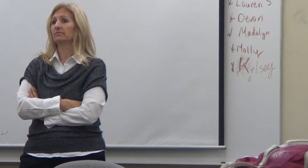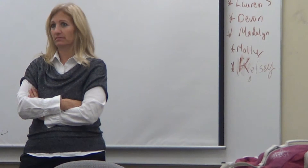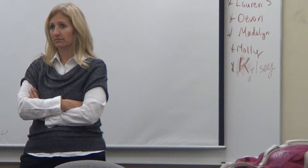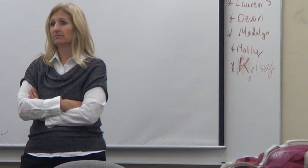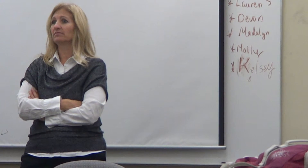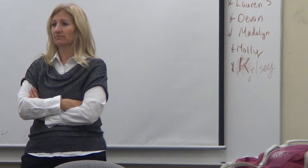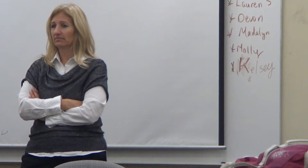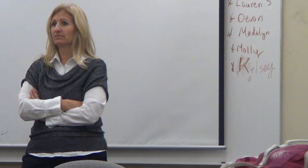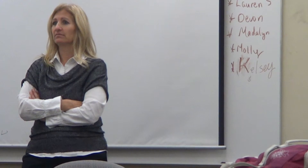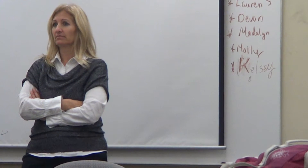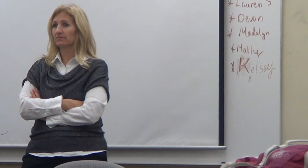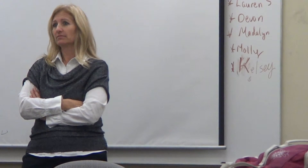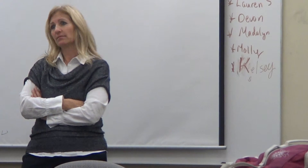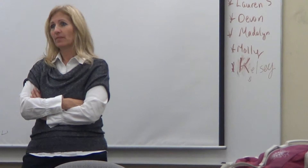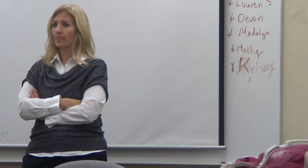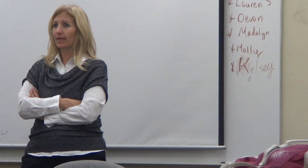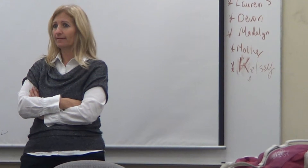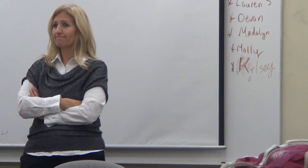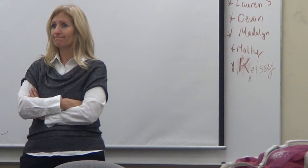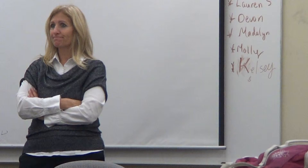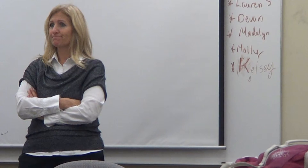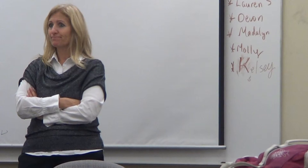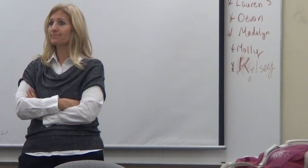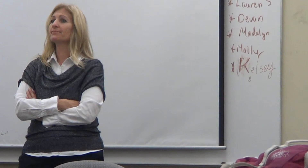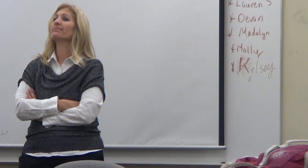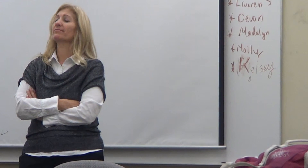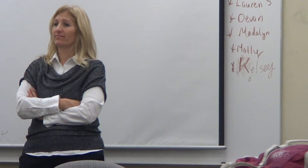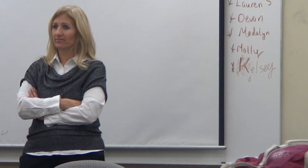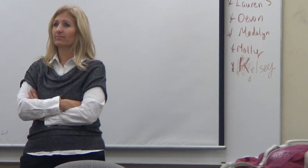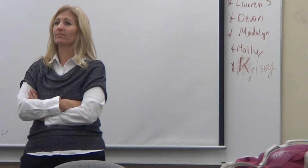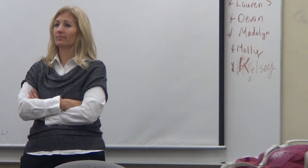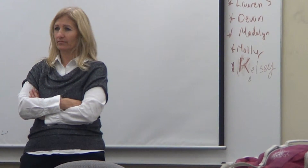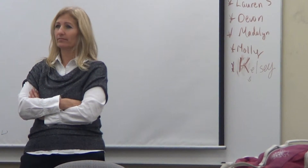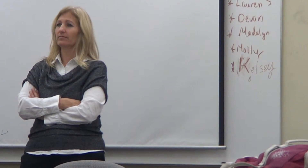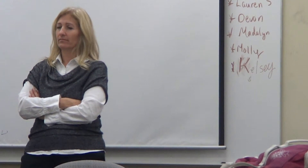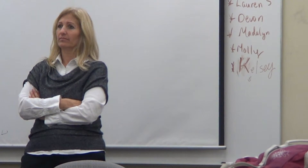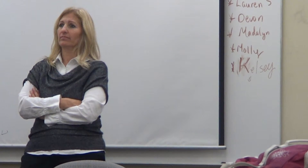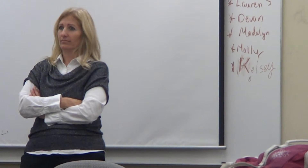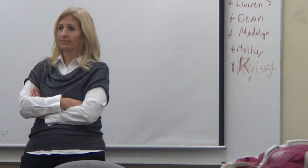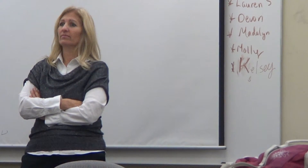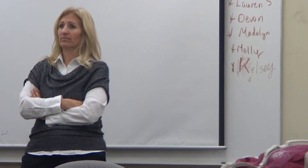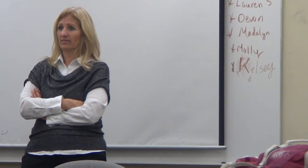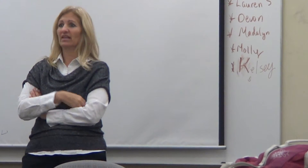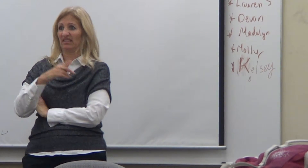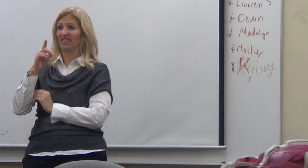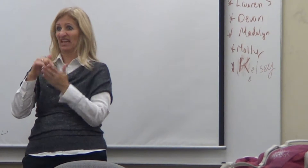They wanted not only deaf and hard of hearing people to be there, but they didn't want you to turn away a person just because they were